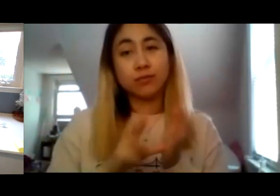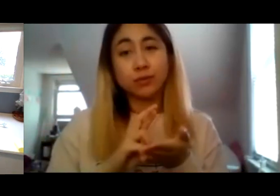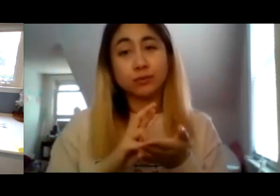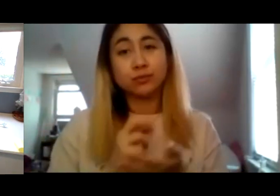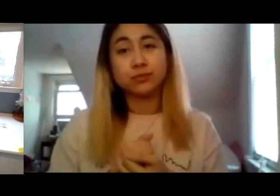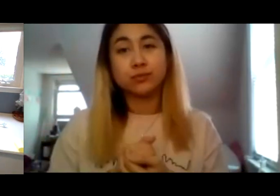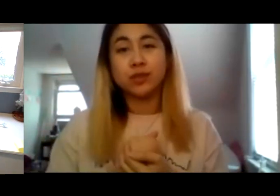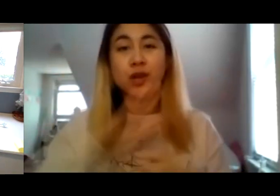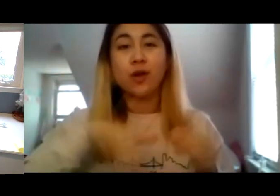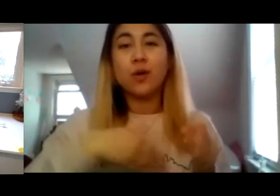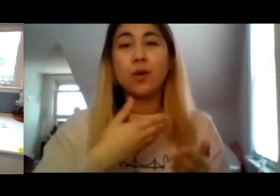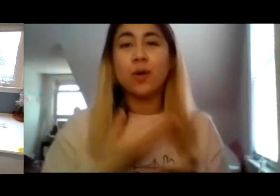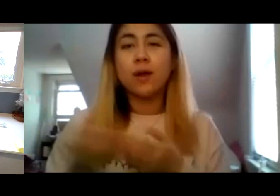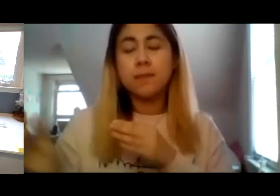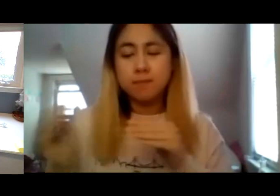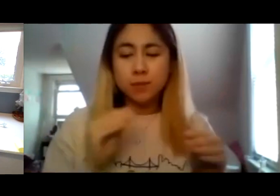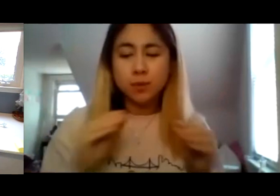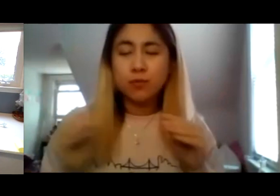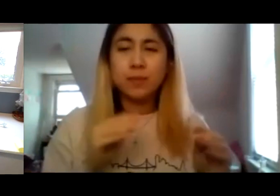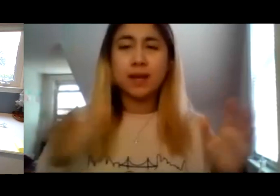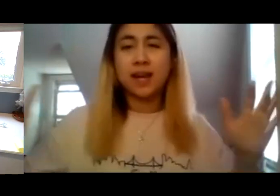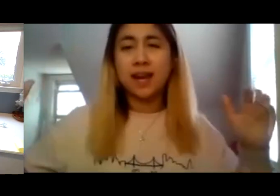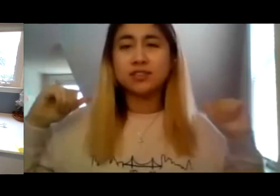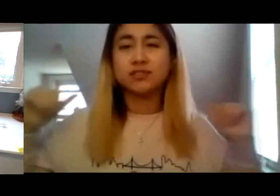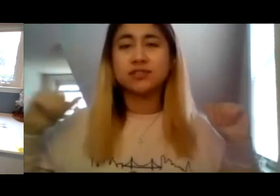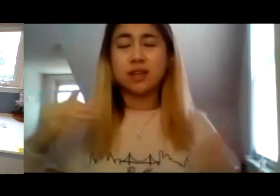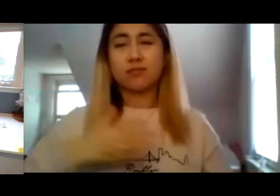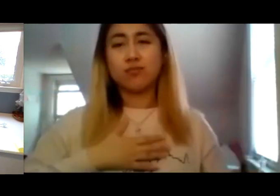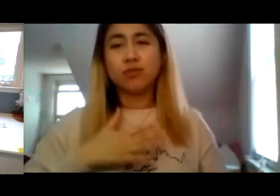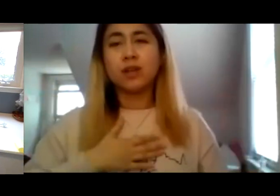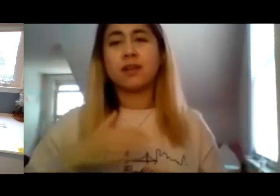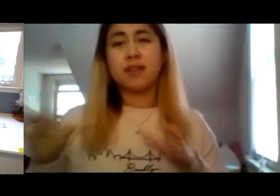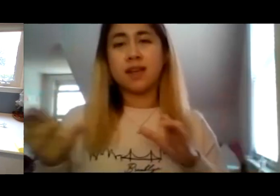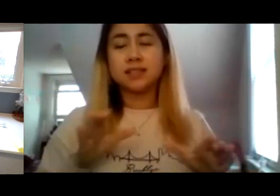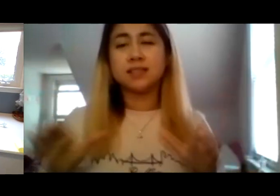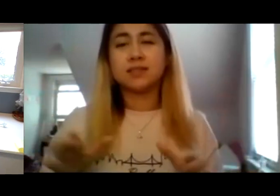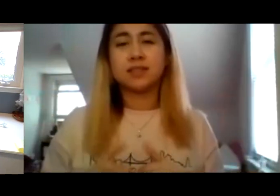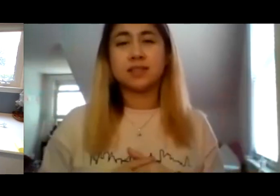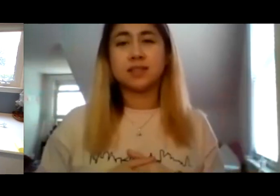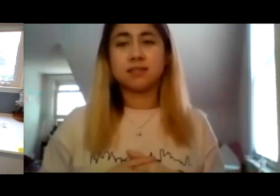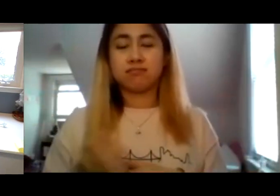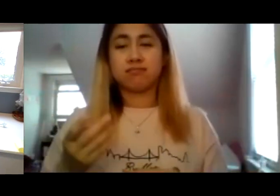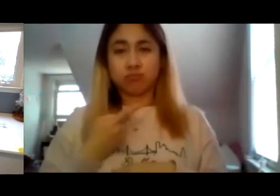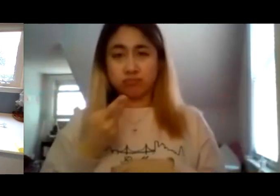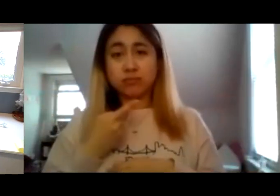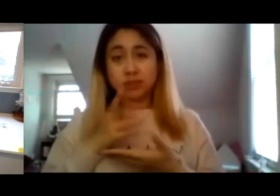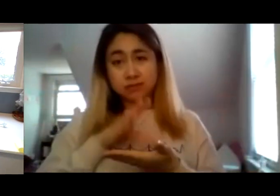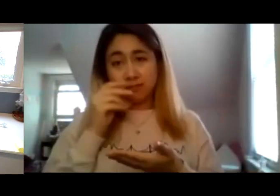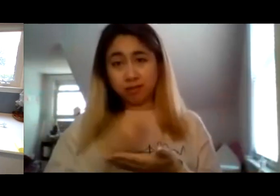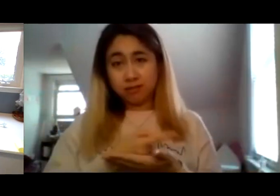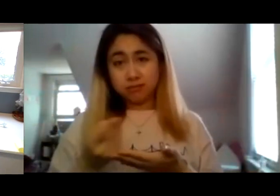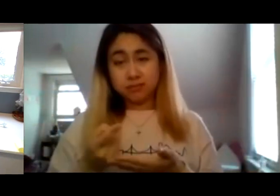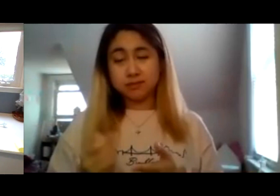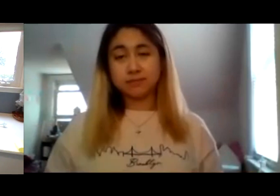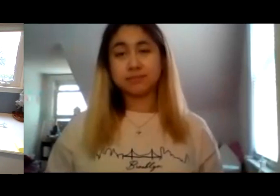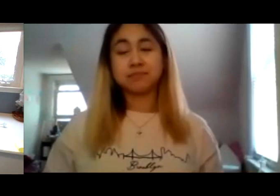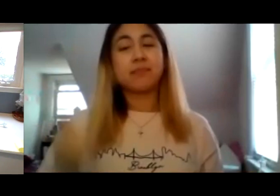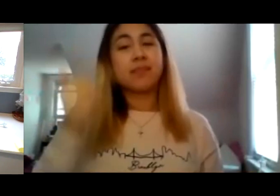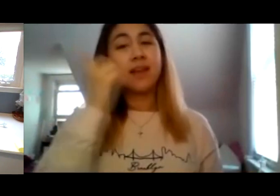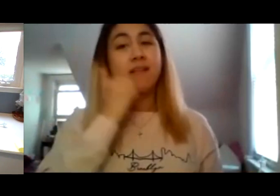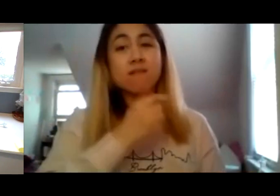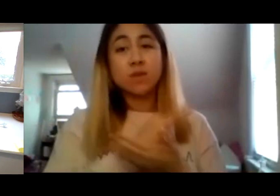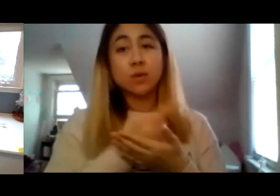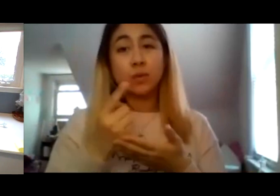of all our movement, exercise, breathing activities that we were learning this week. Okay, so every week we're going to